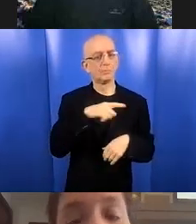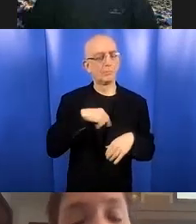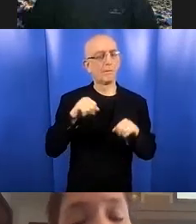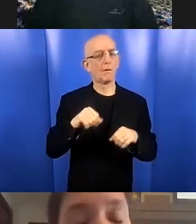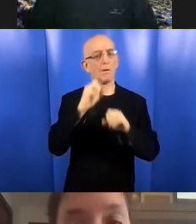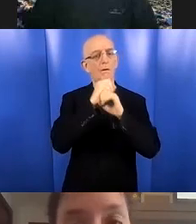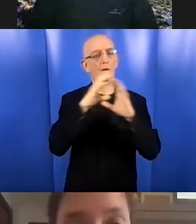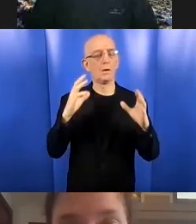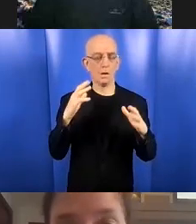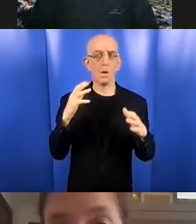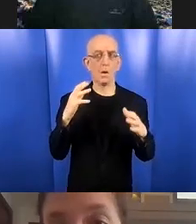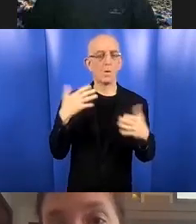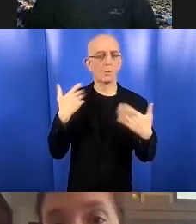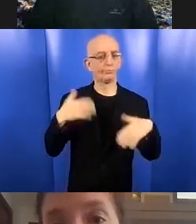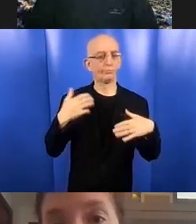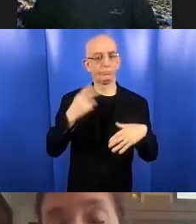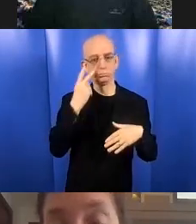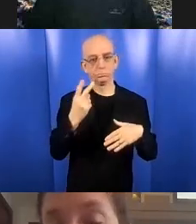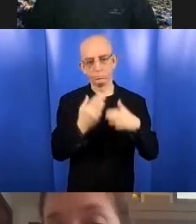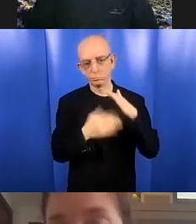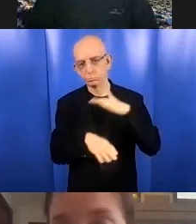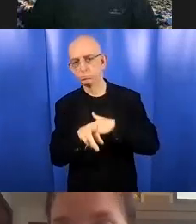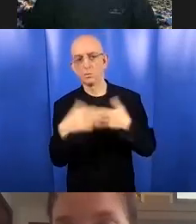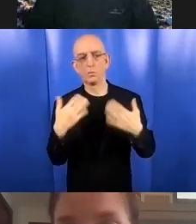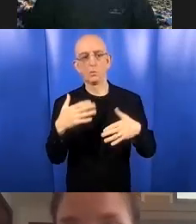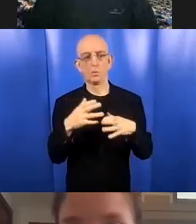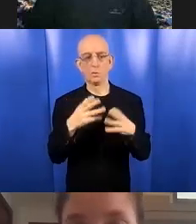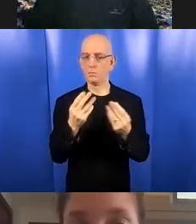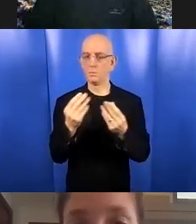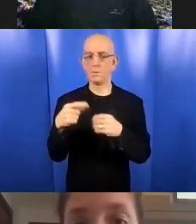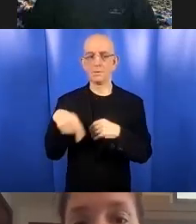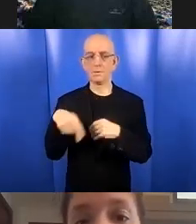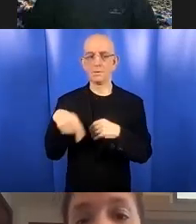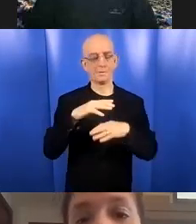develop a more intersectional lens when producing research on civic space.